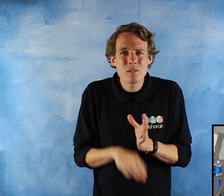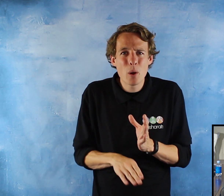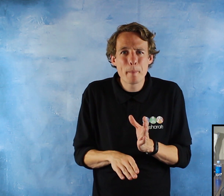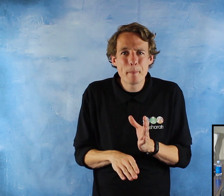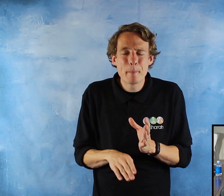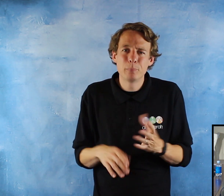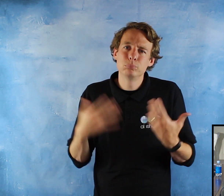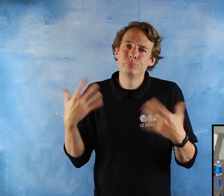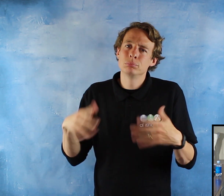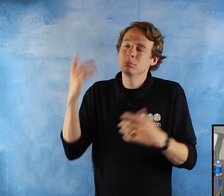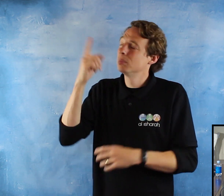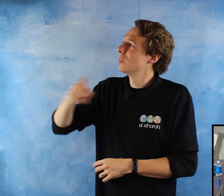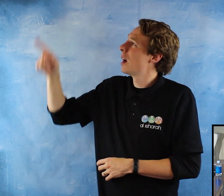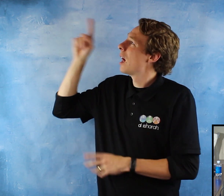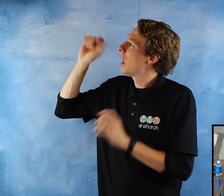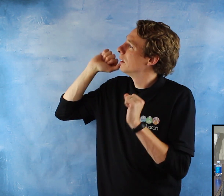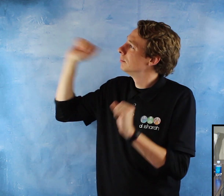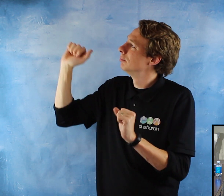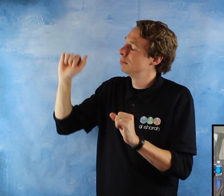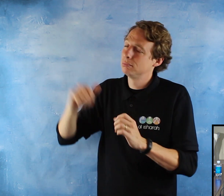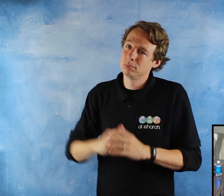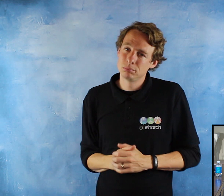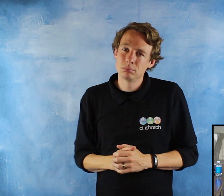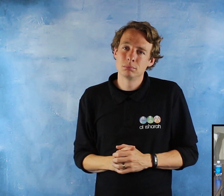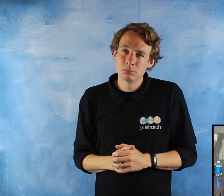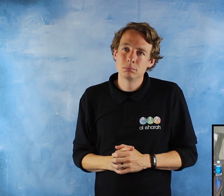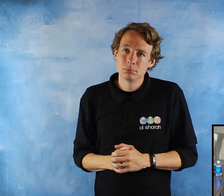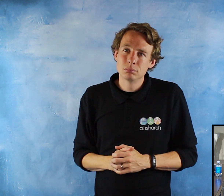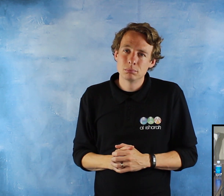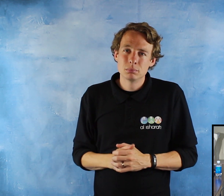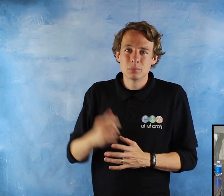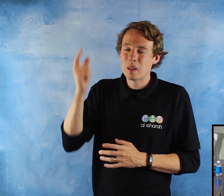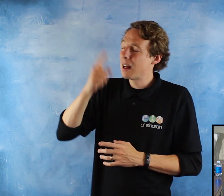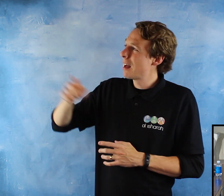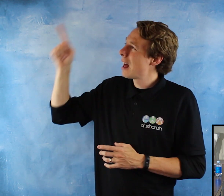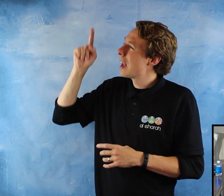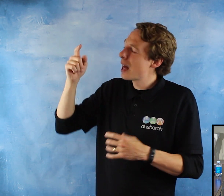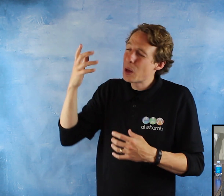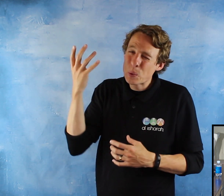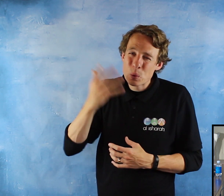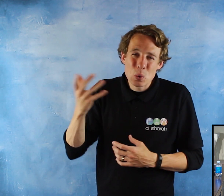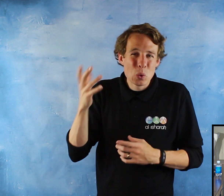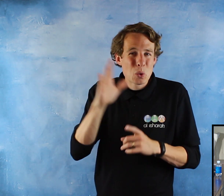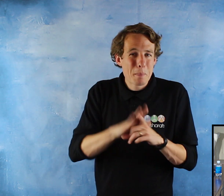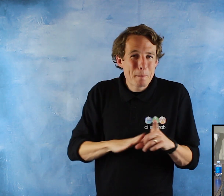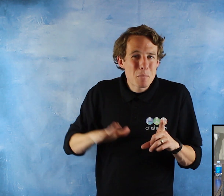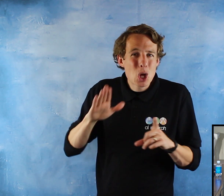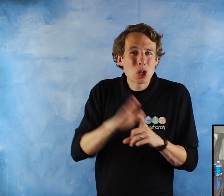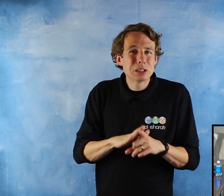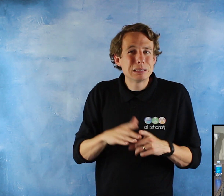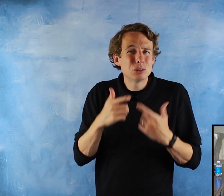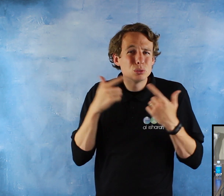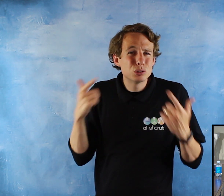water. But Allah subhanahu wa ta'ala is so merciful. He just show us some kind of His power and ability and